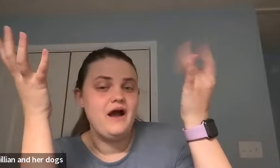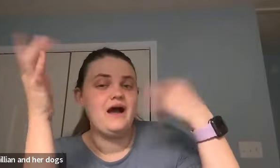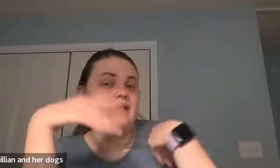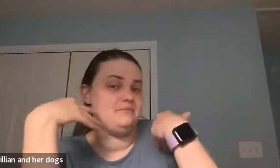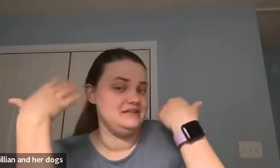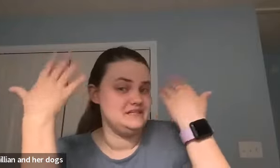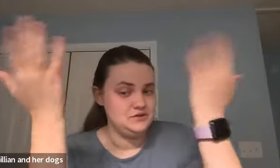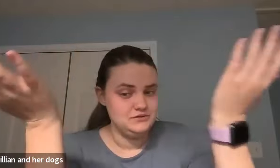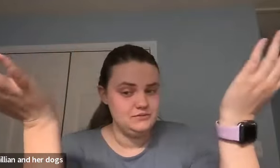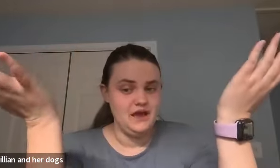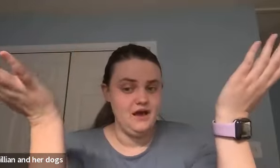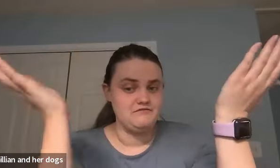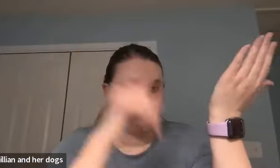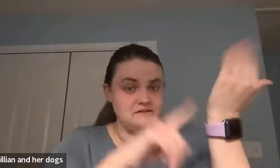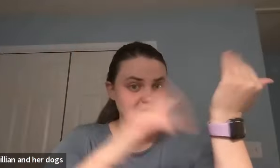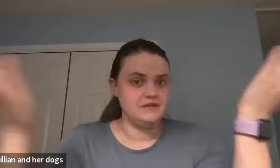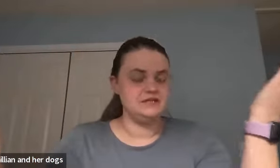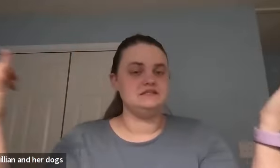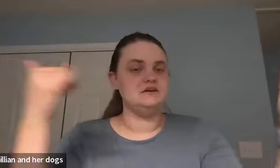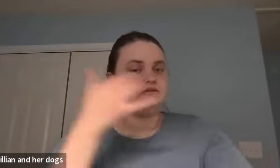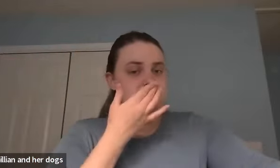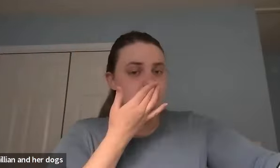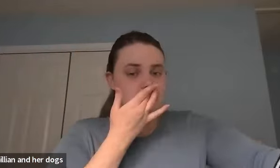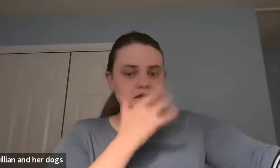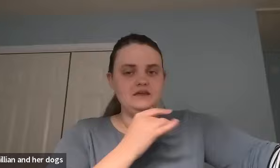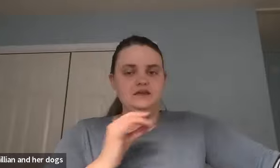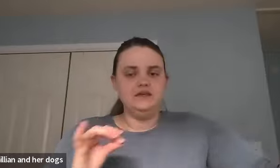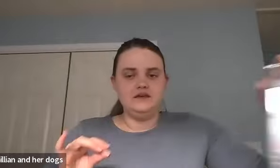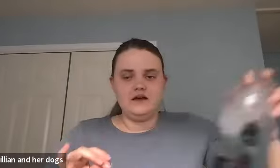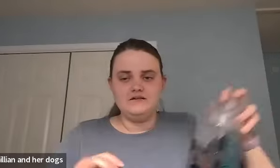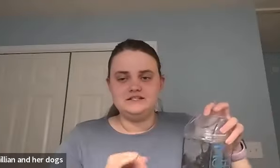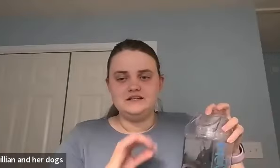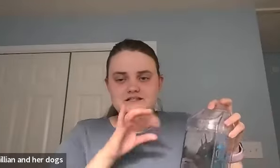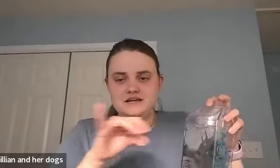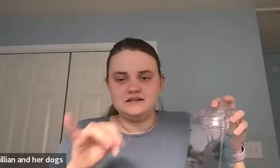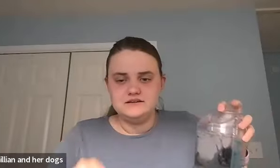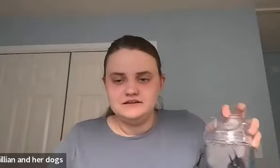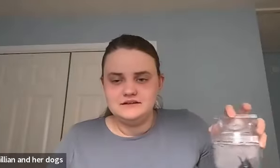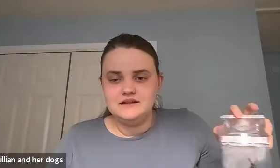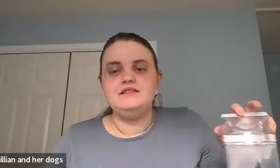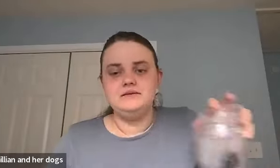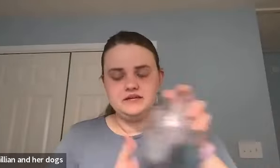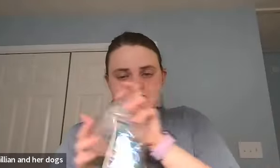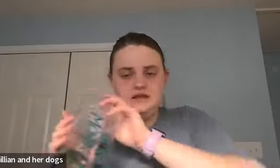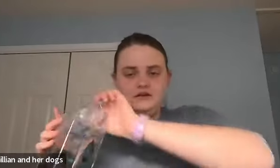I'm happy to tell you. We have 15 minutes still. So I'll let you guys kind of. Lemonade.